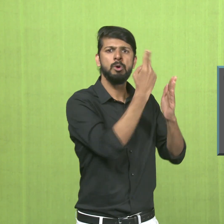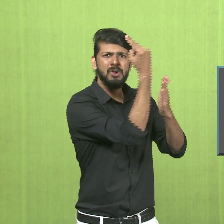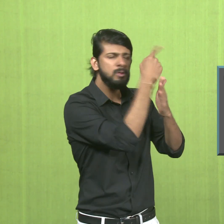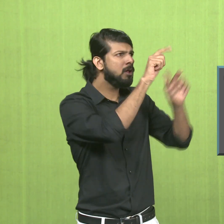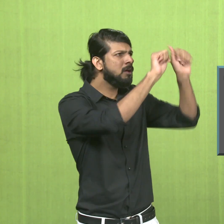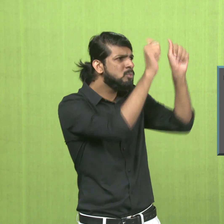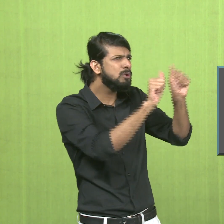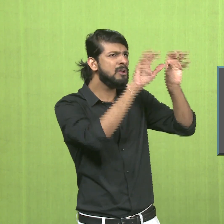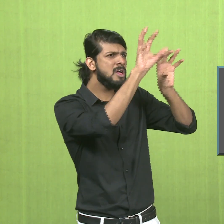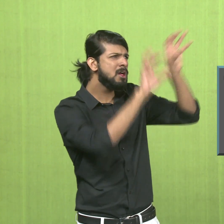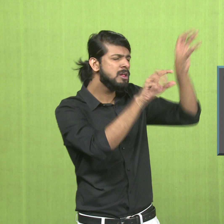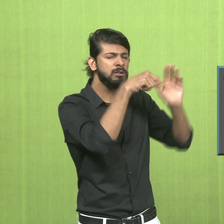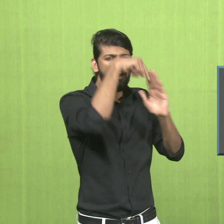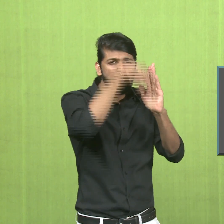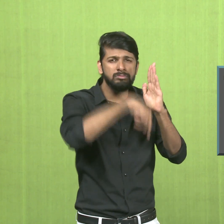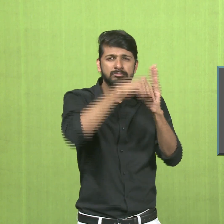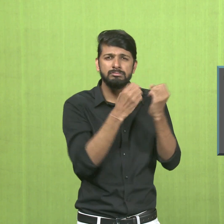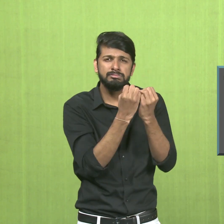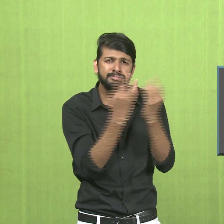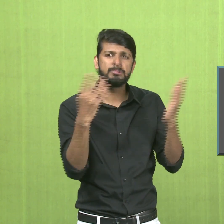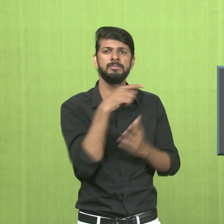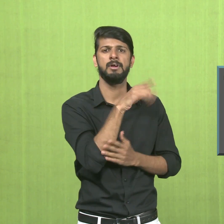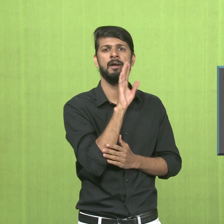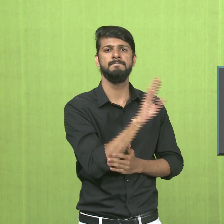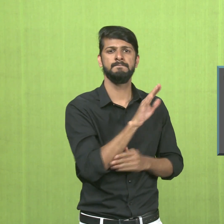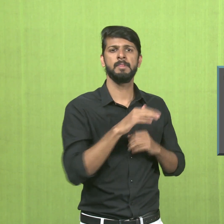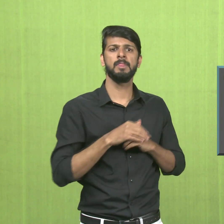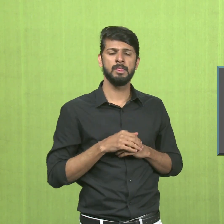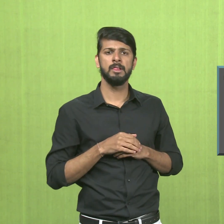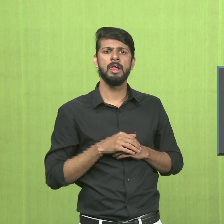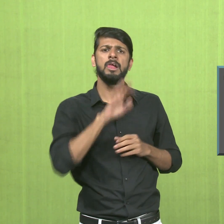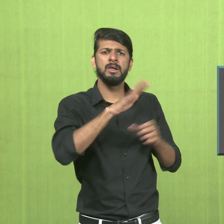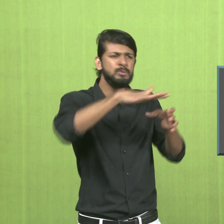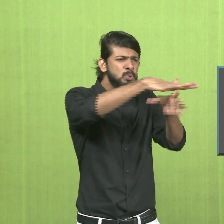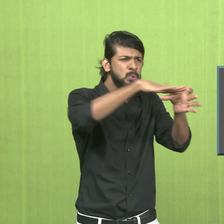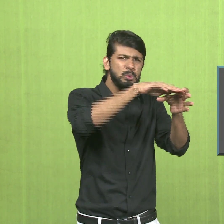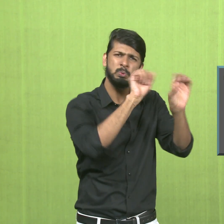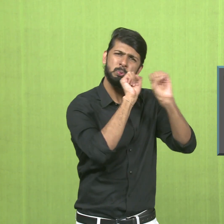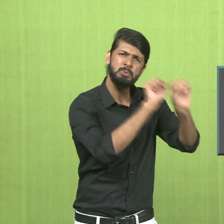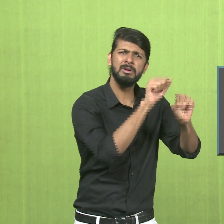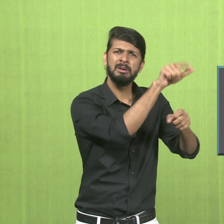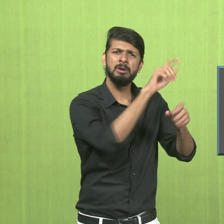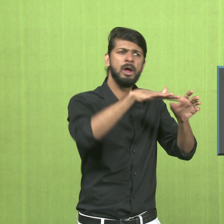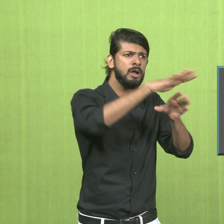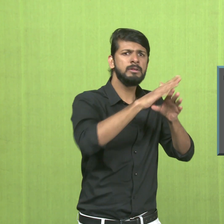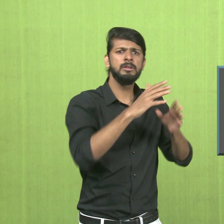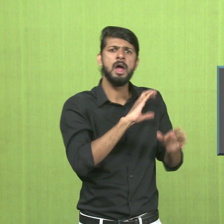Naina Jogin, and each character and each motif here has a lot of